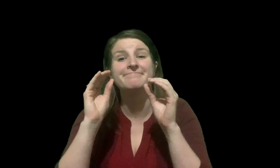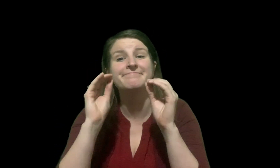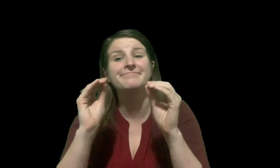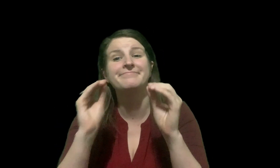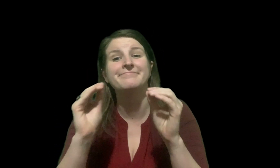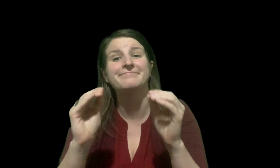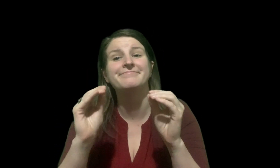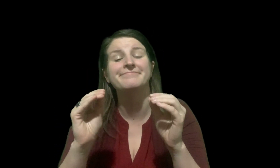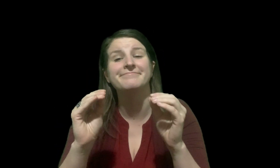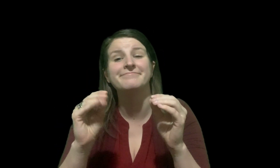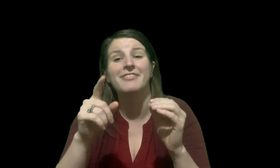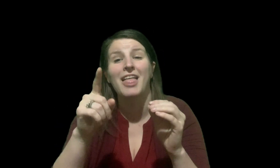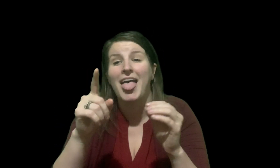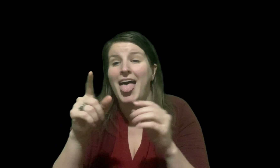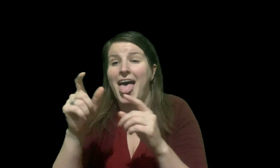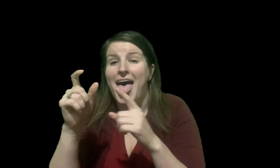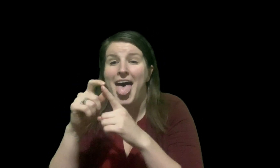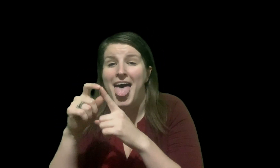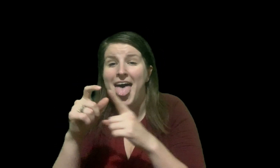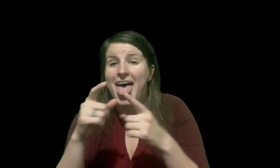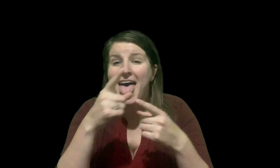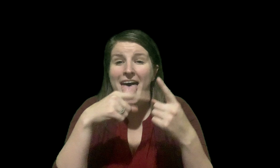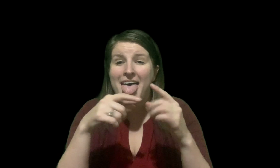That means whenever I'm teaching you these signs,